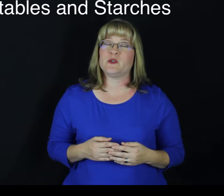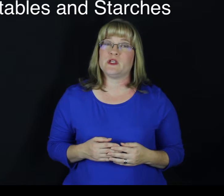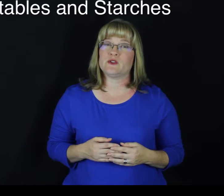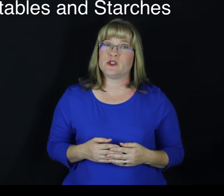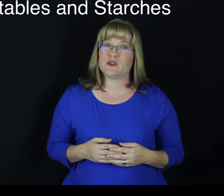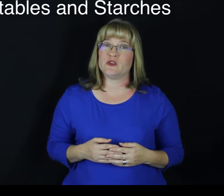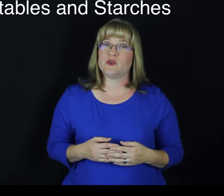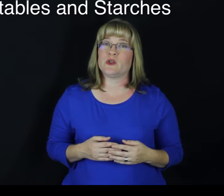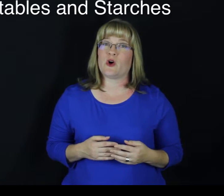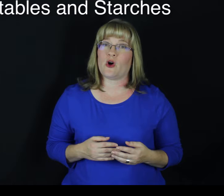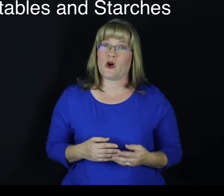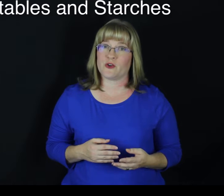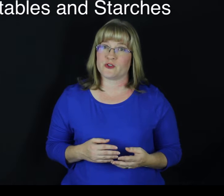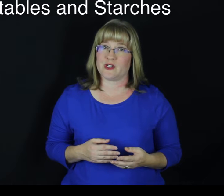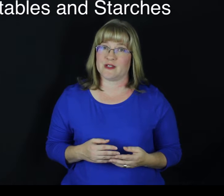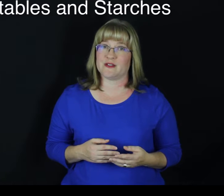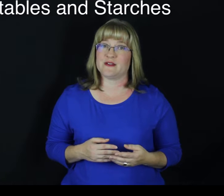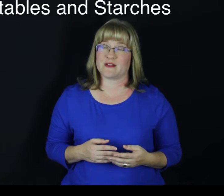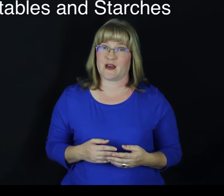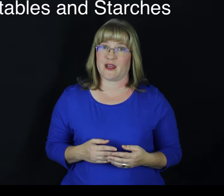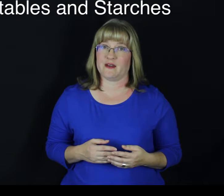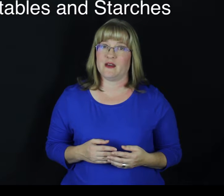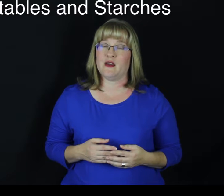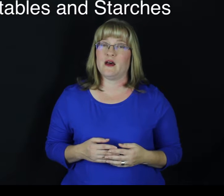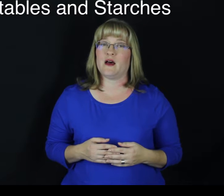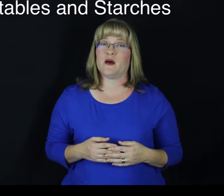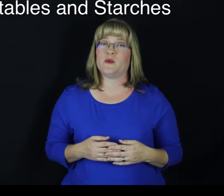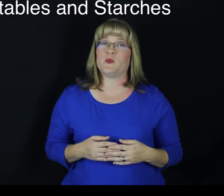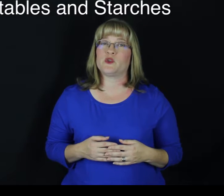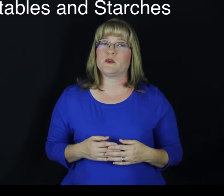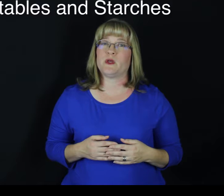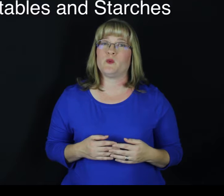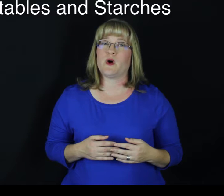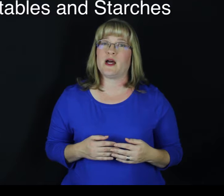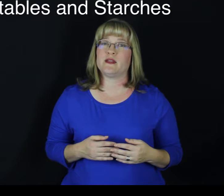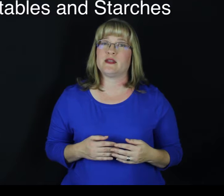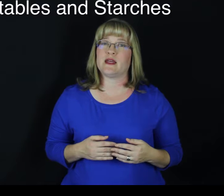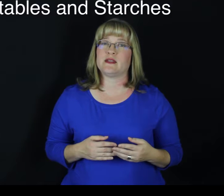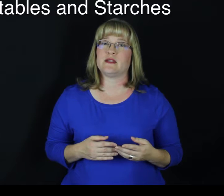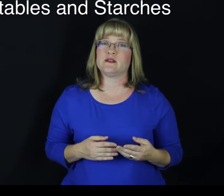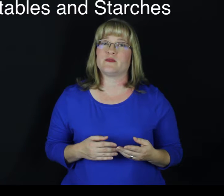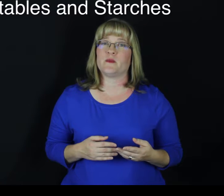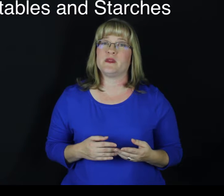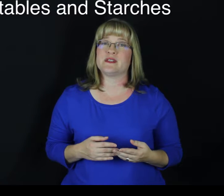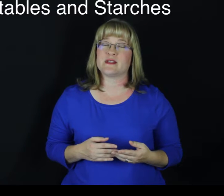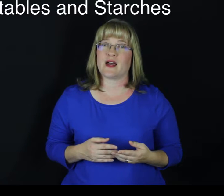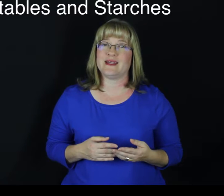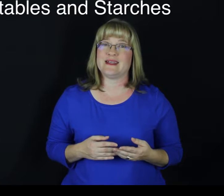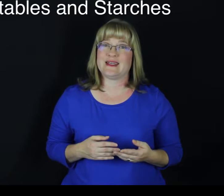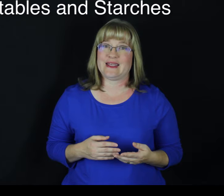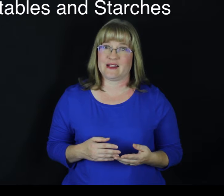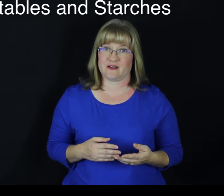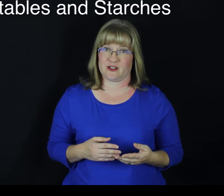to introduce you to an alternate sign, which would be one that is from the signed